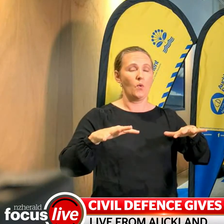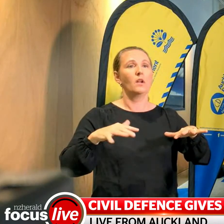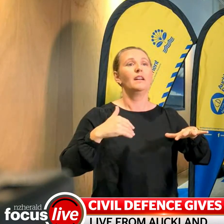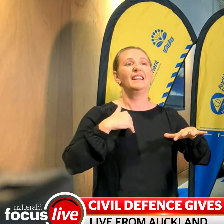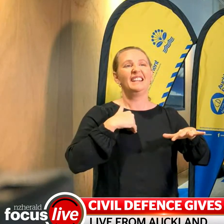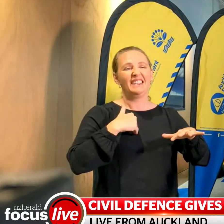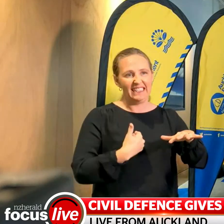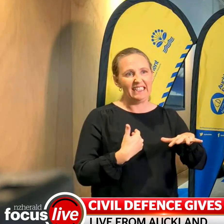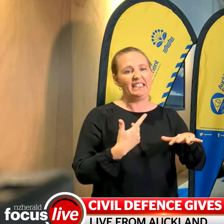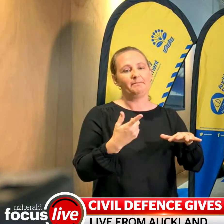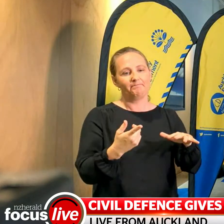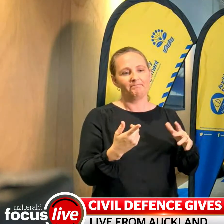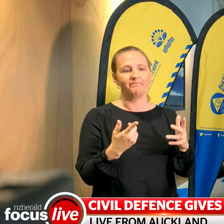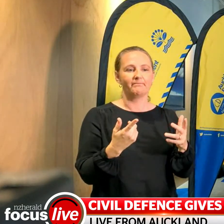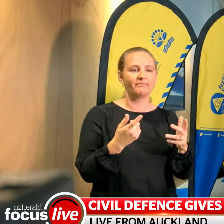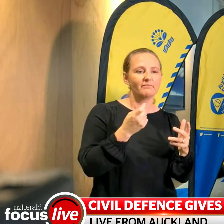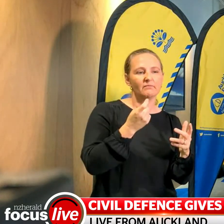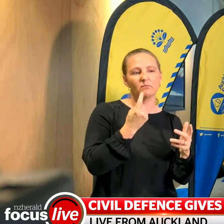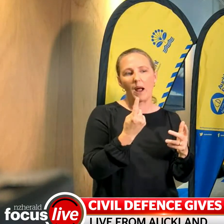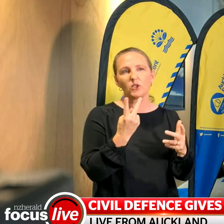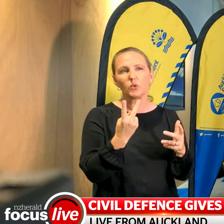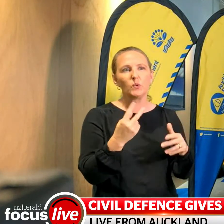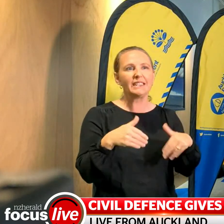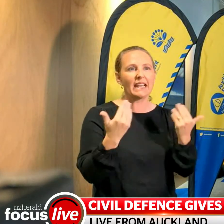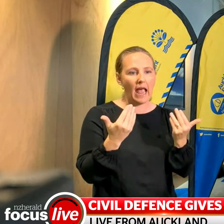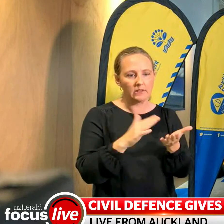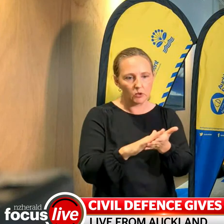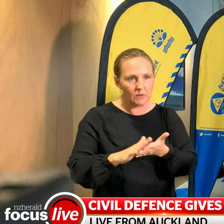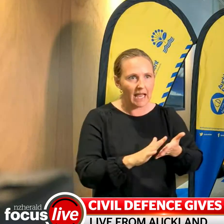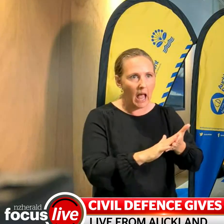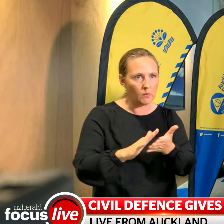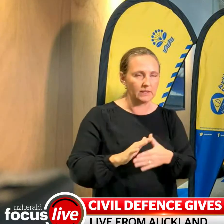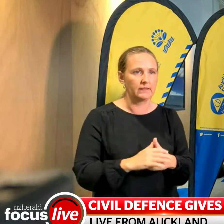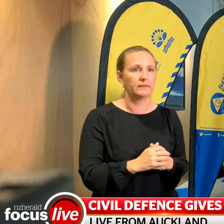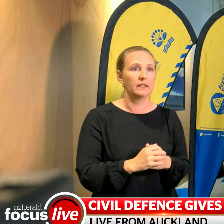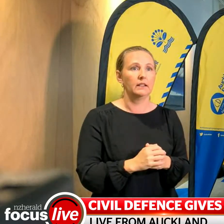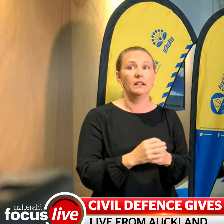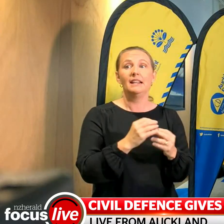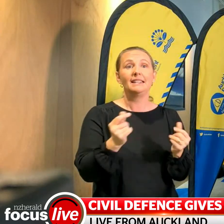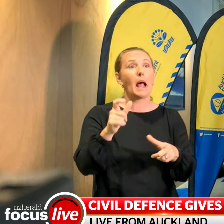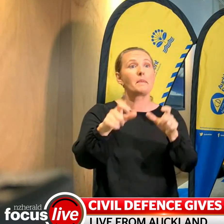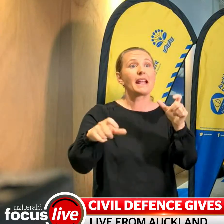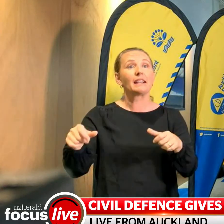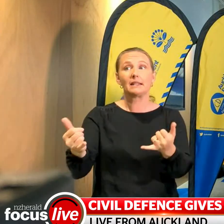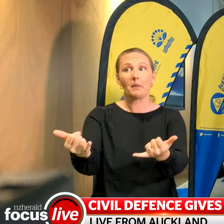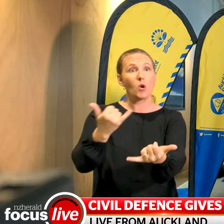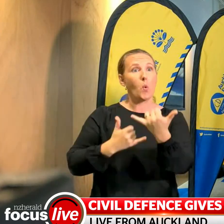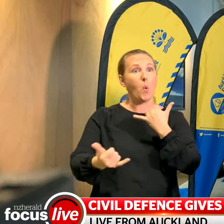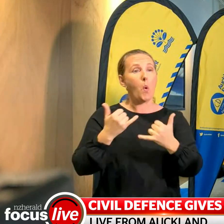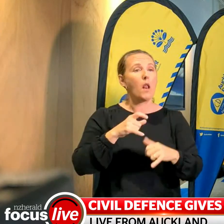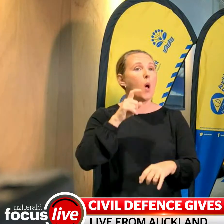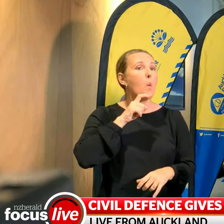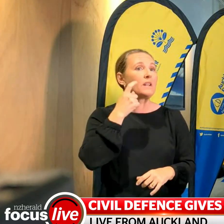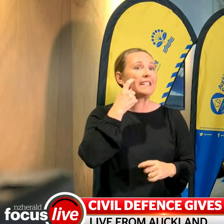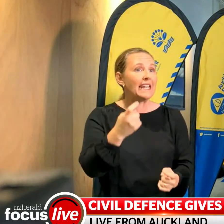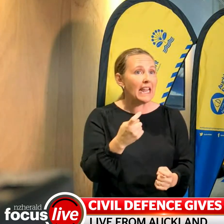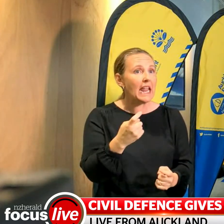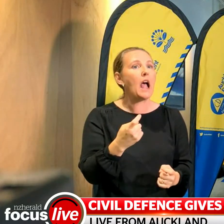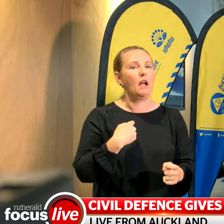before these are all dealt with, and water care is sending texts to the customers who reported overflows that they haven't got onto